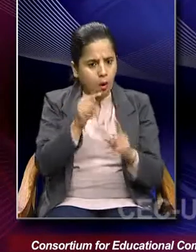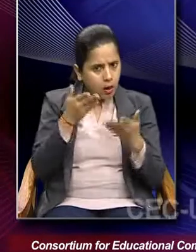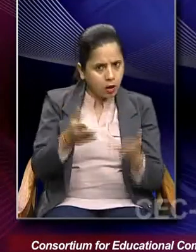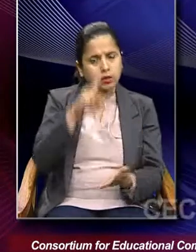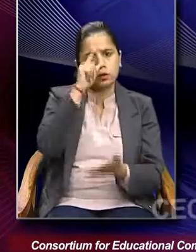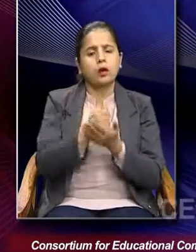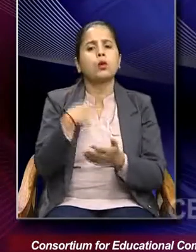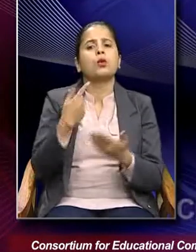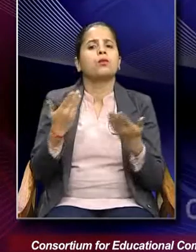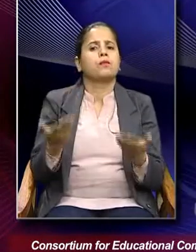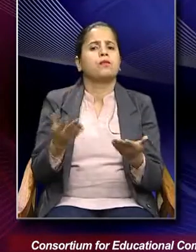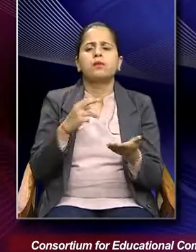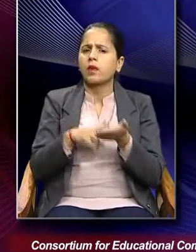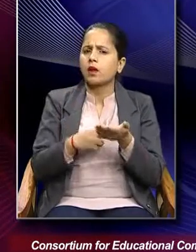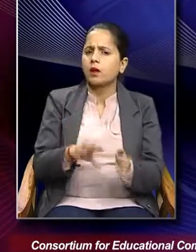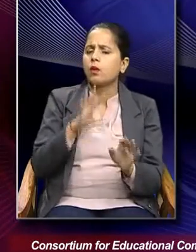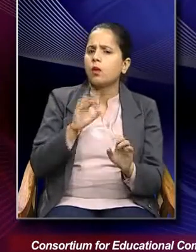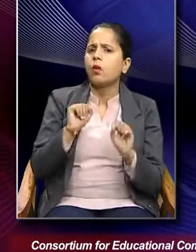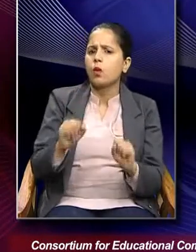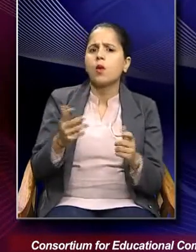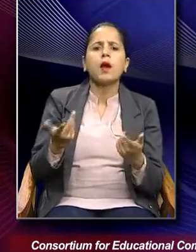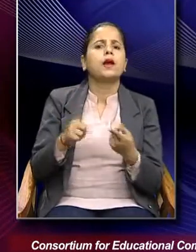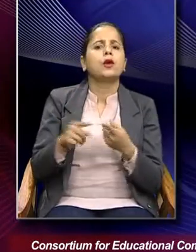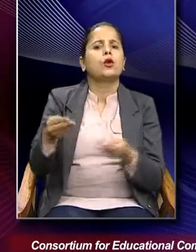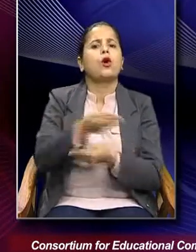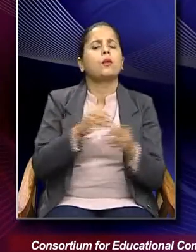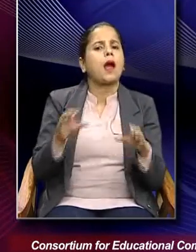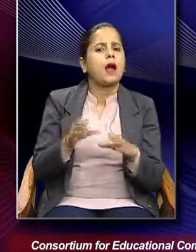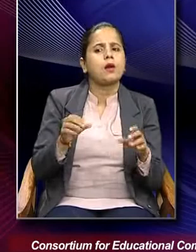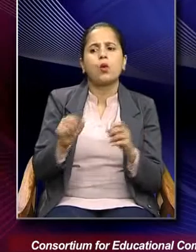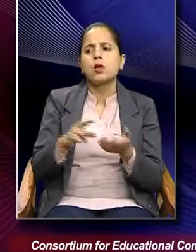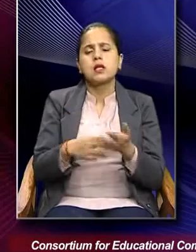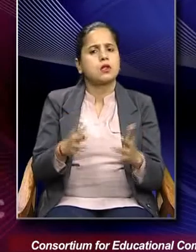What was the nature of economic activity between